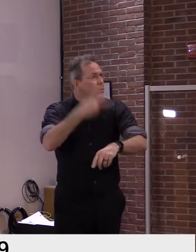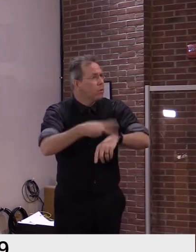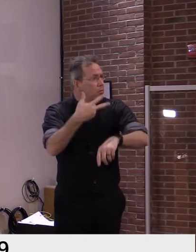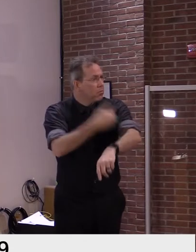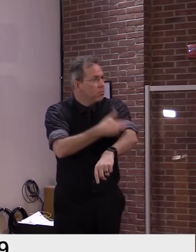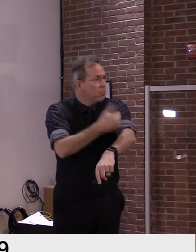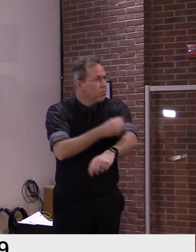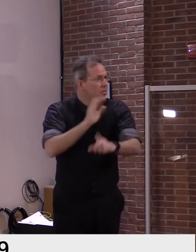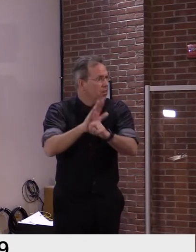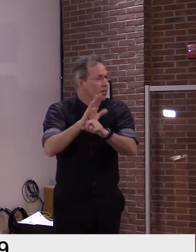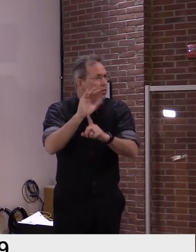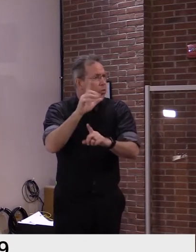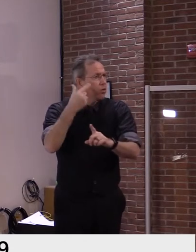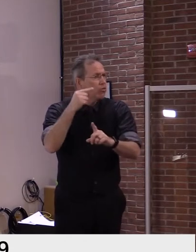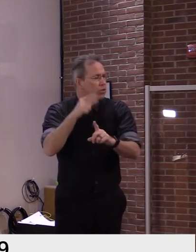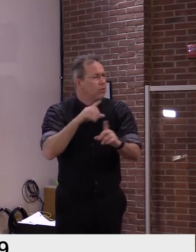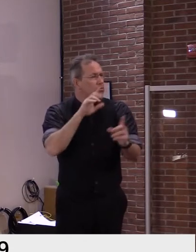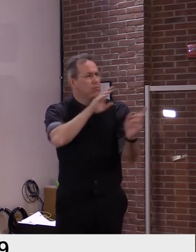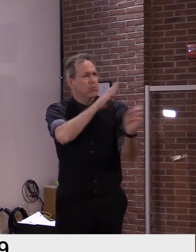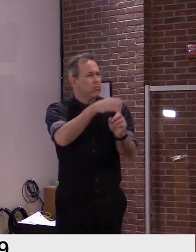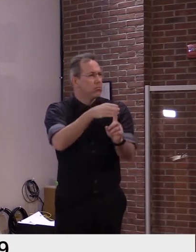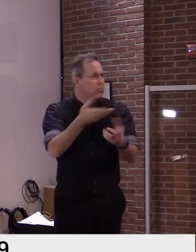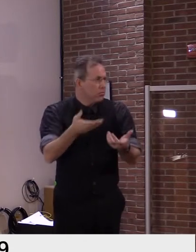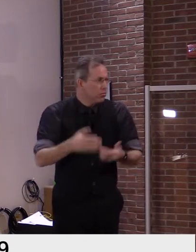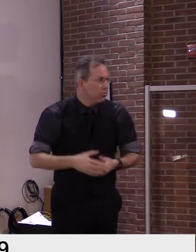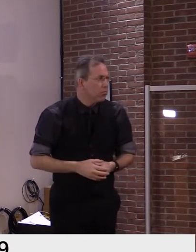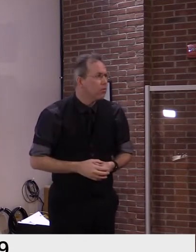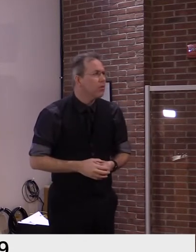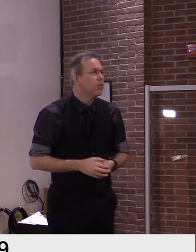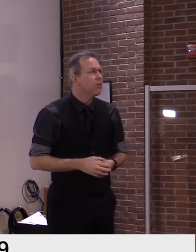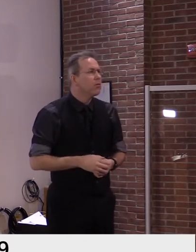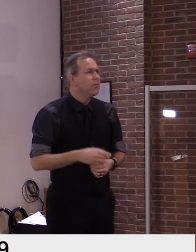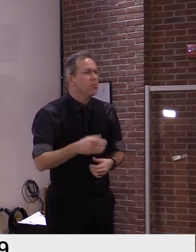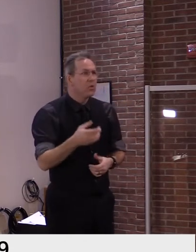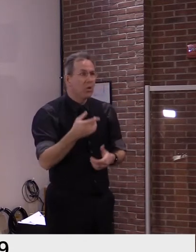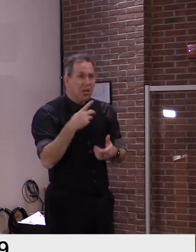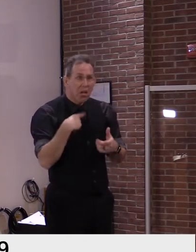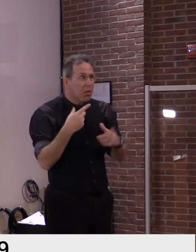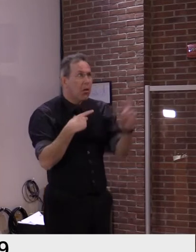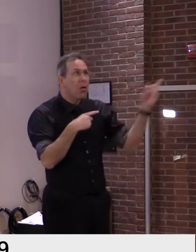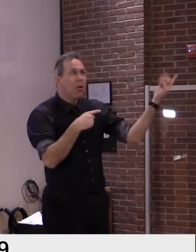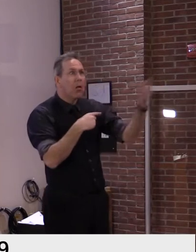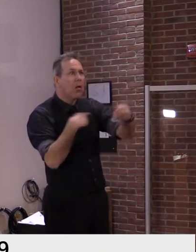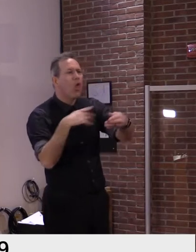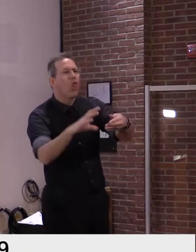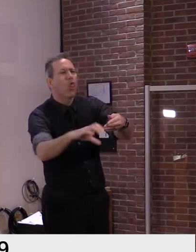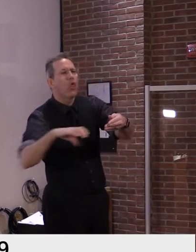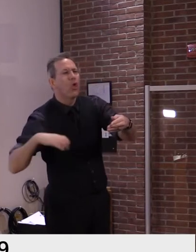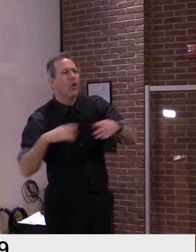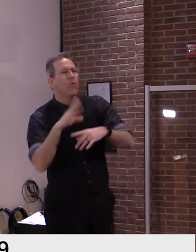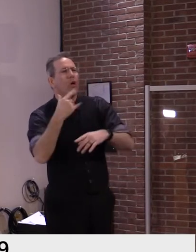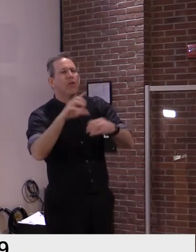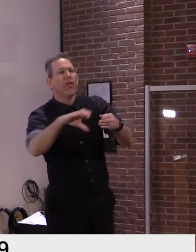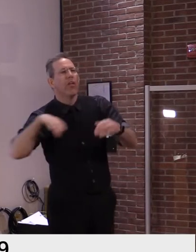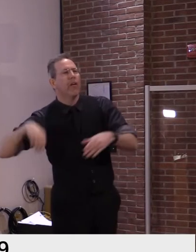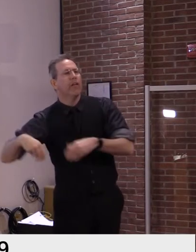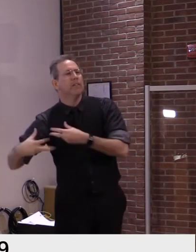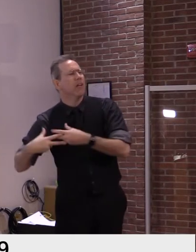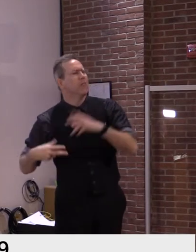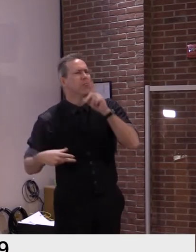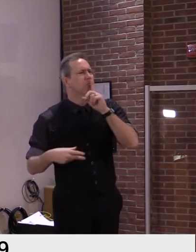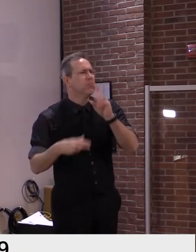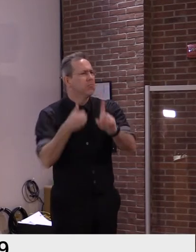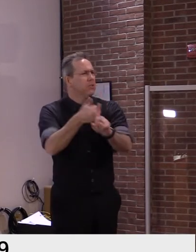the age banding and instead used extra supply that we're receiving in order to do this other other